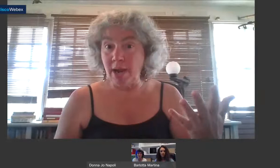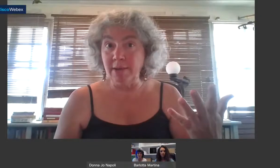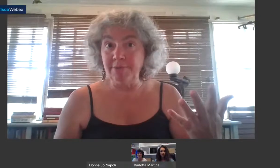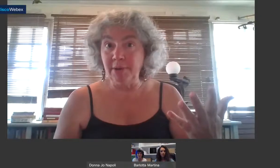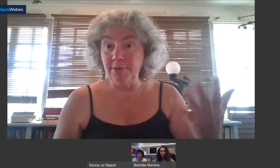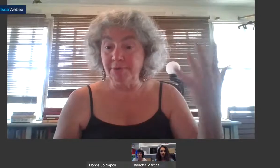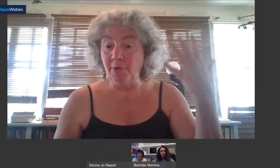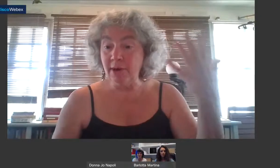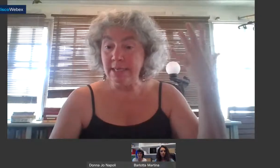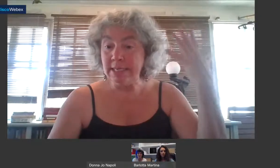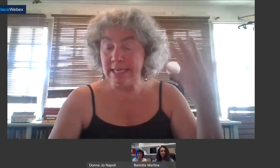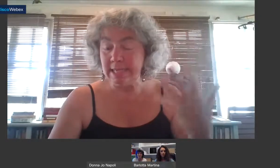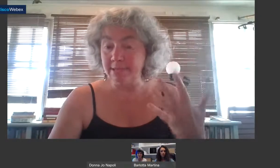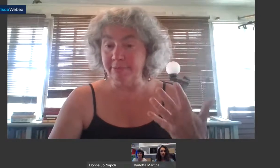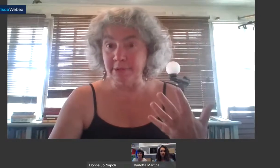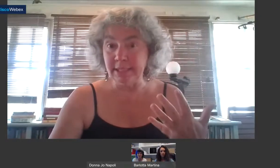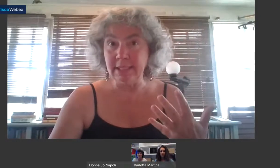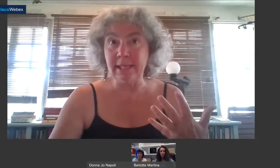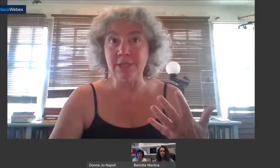drive for ease of articulation?